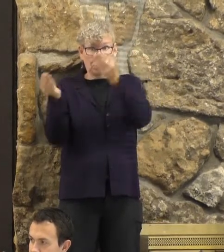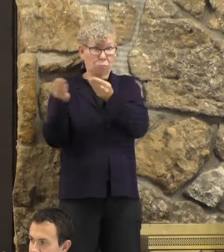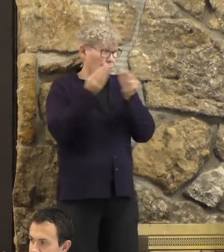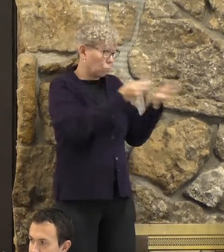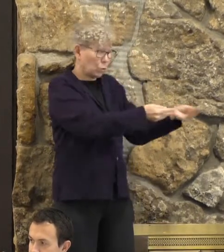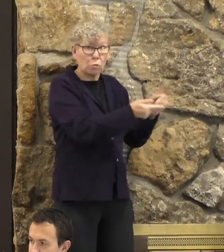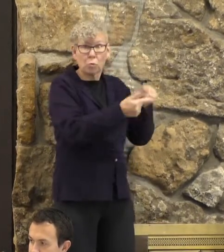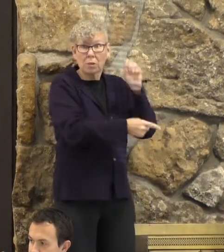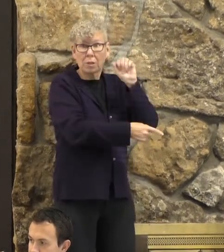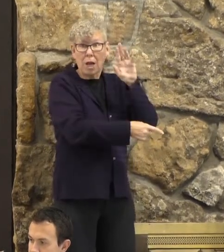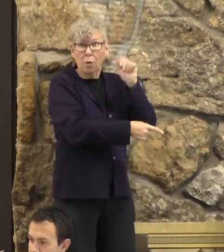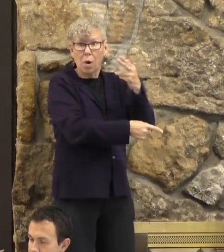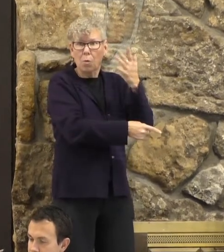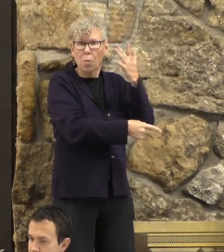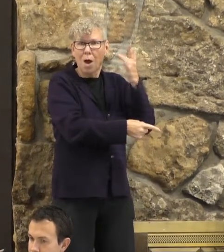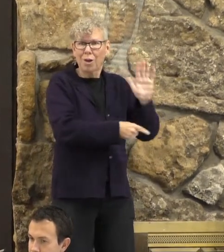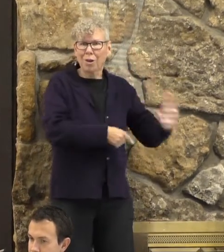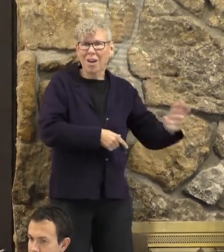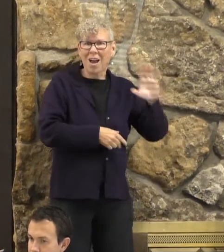everybody on our end.